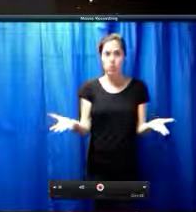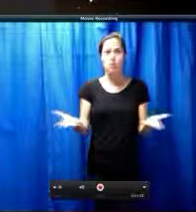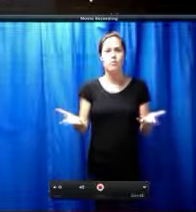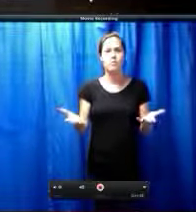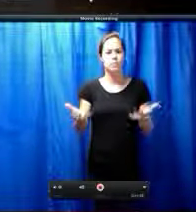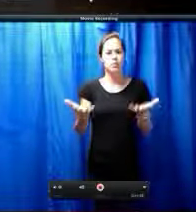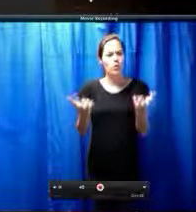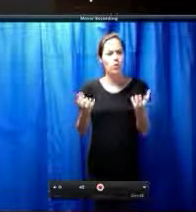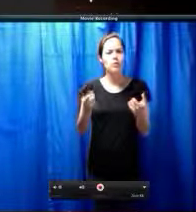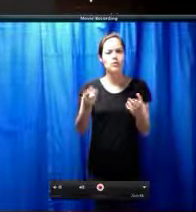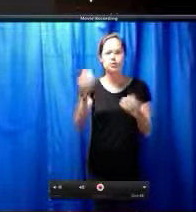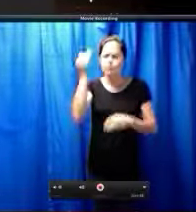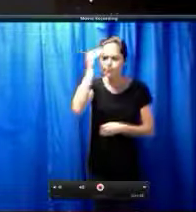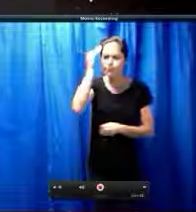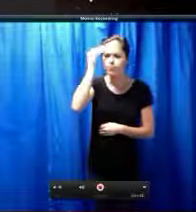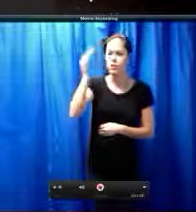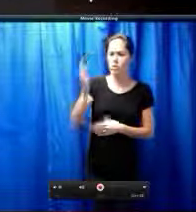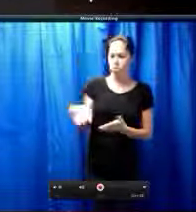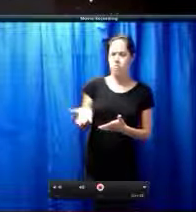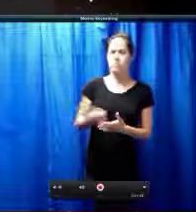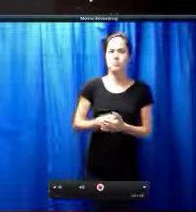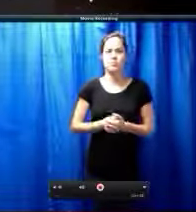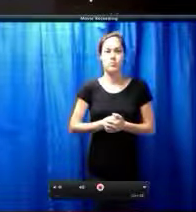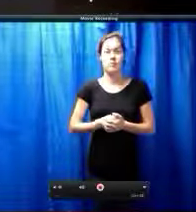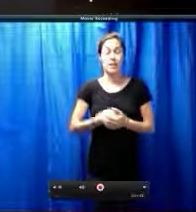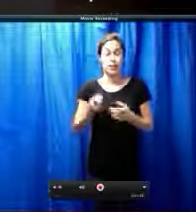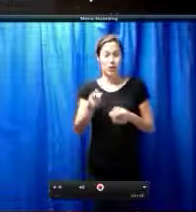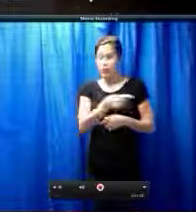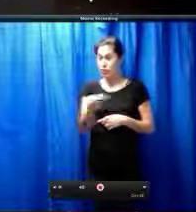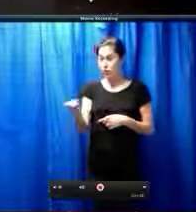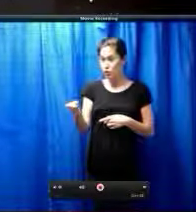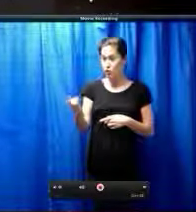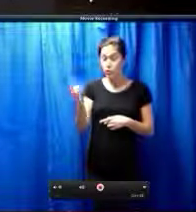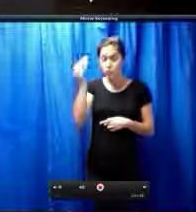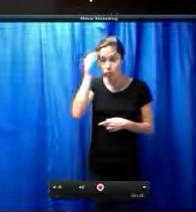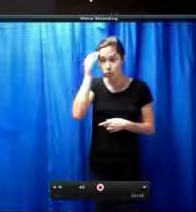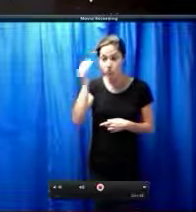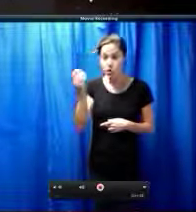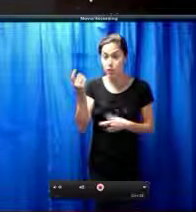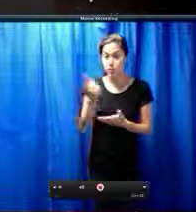first of all, I just want to get an idea. How many of you have known anyone with cancer?